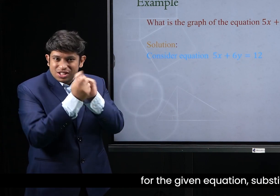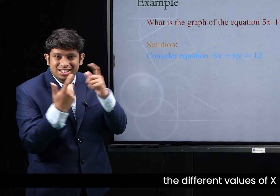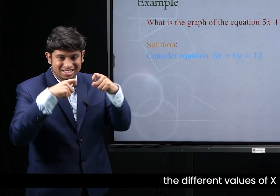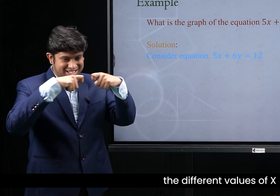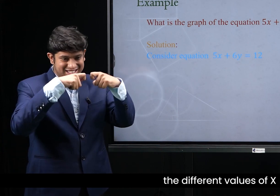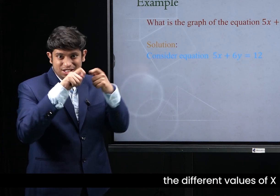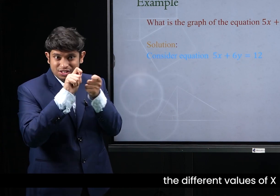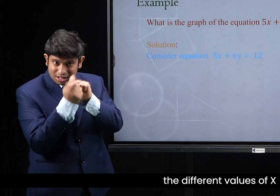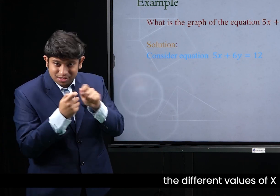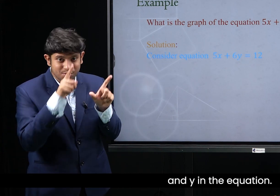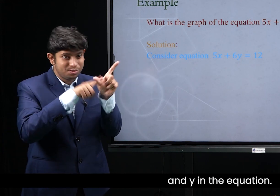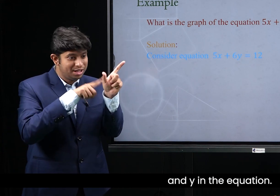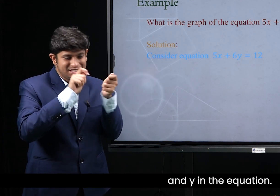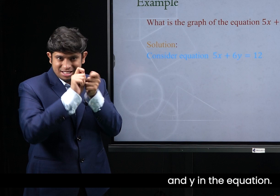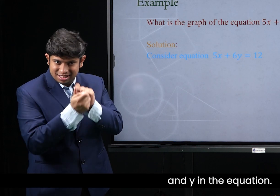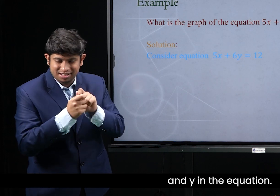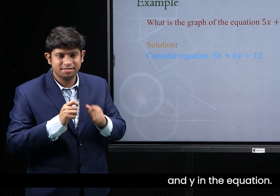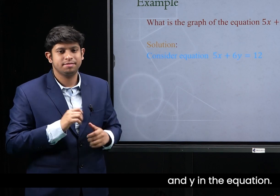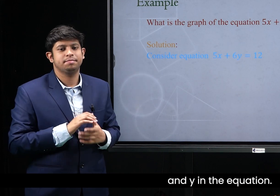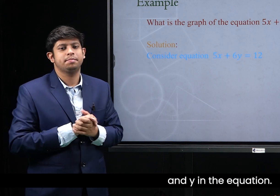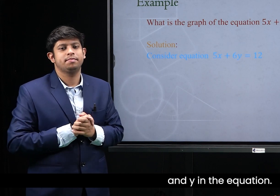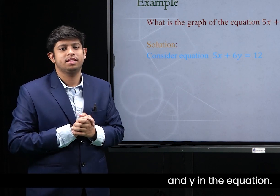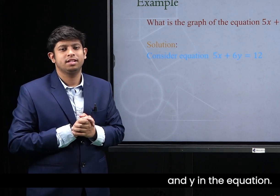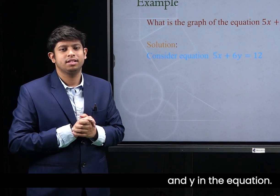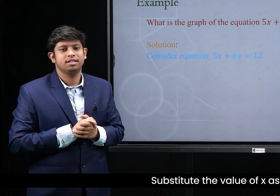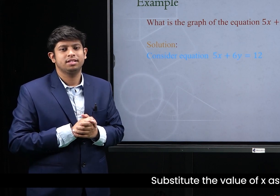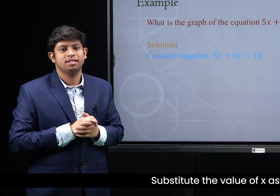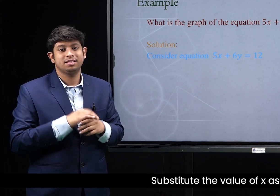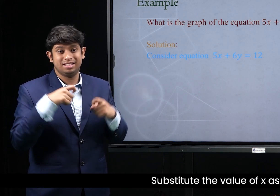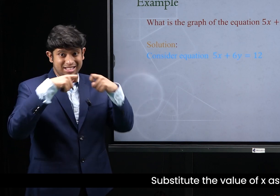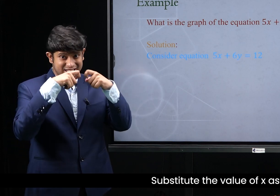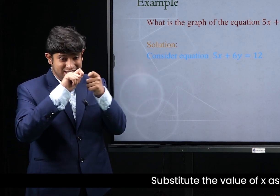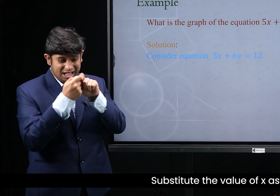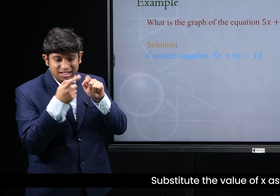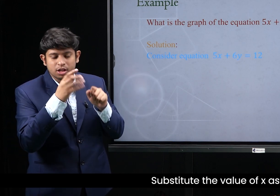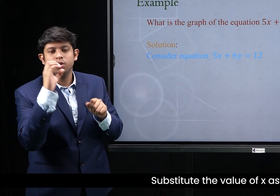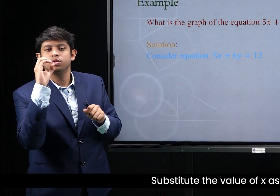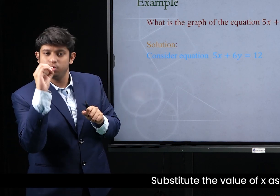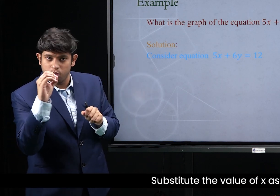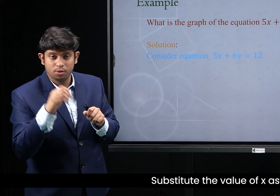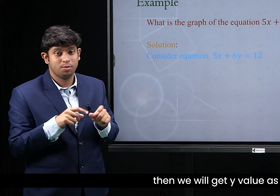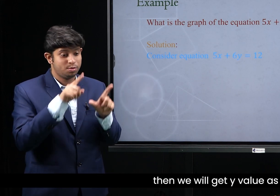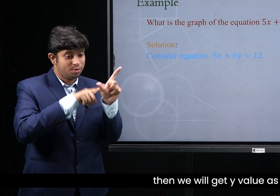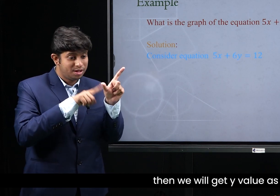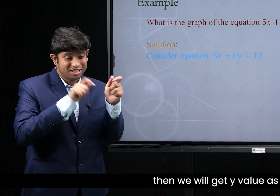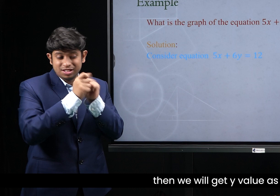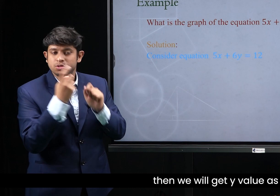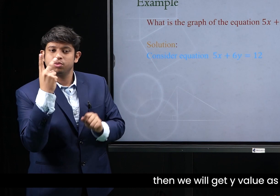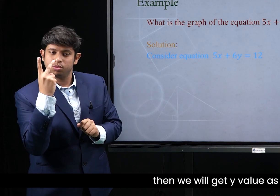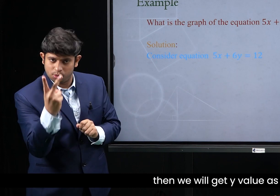the different values of x and y in the equation. Substitute the value of x as 0, then we will get y value as